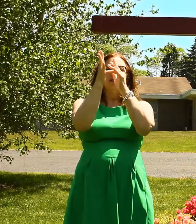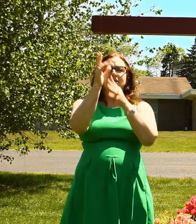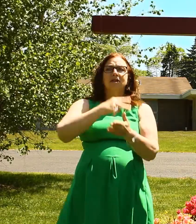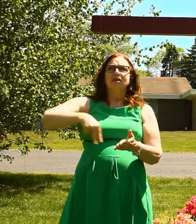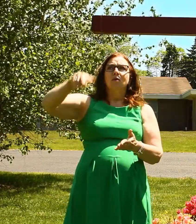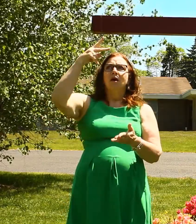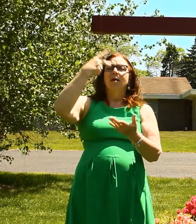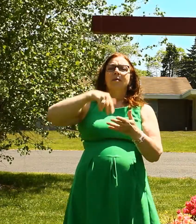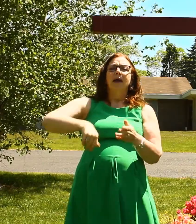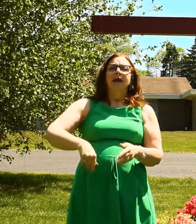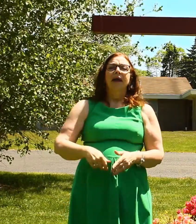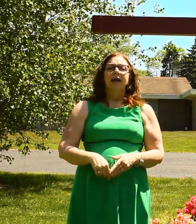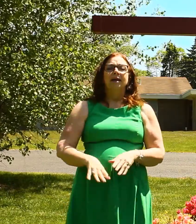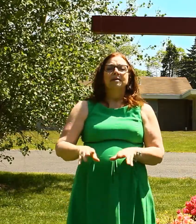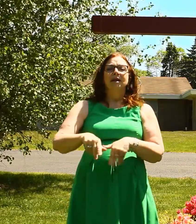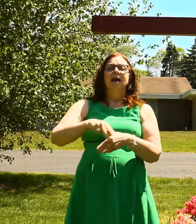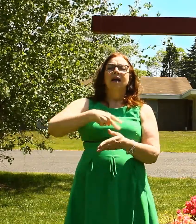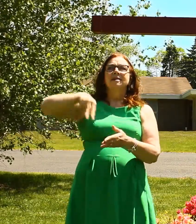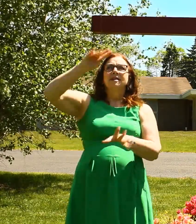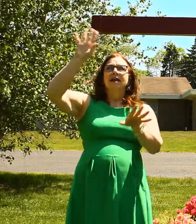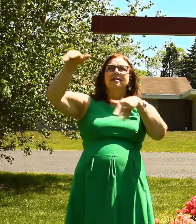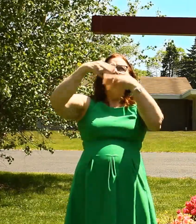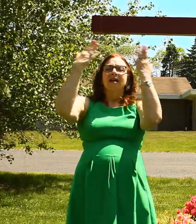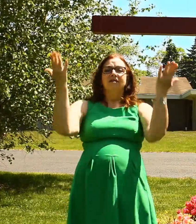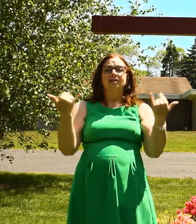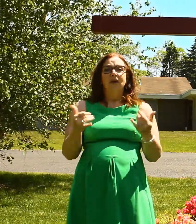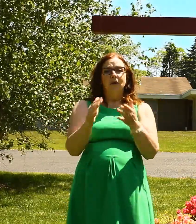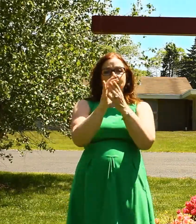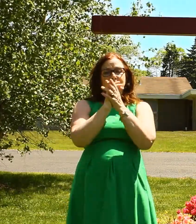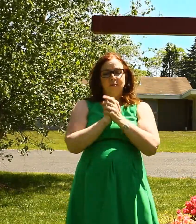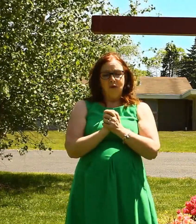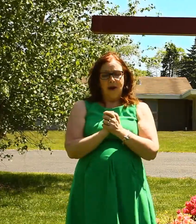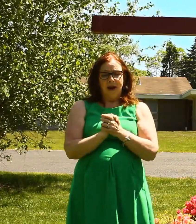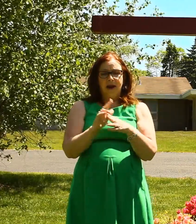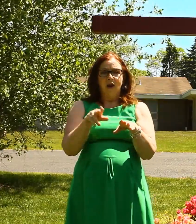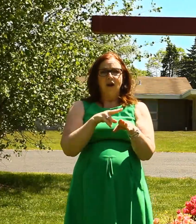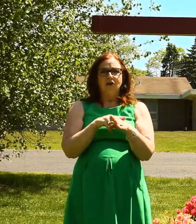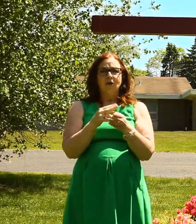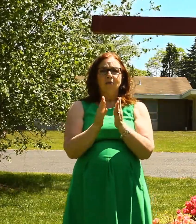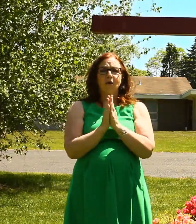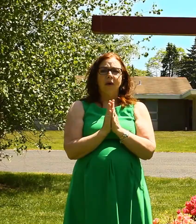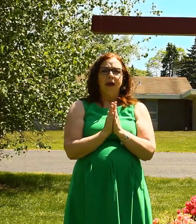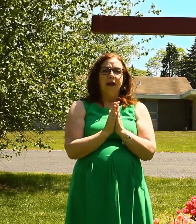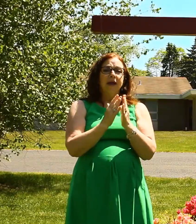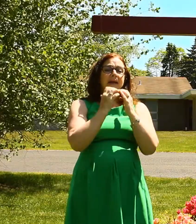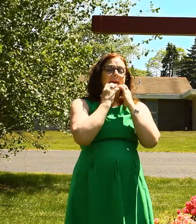Let's pray the normal way that we pray. Let's fold our hands.